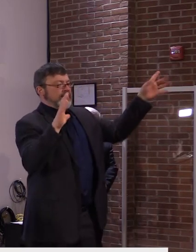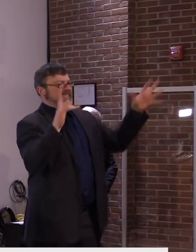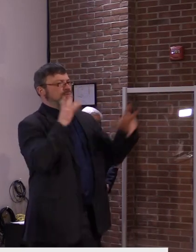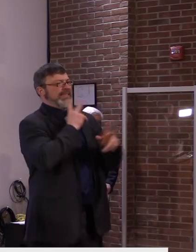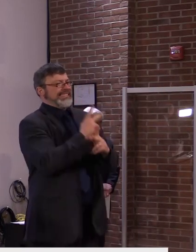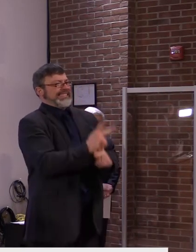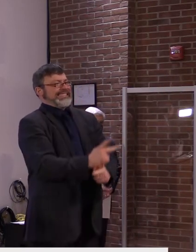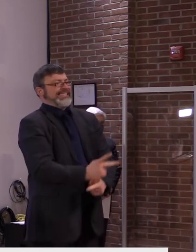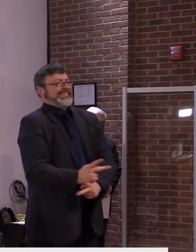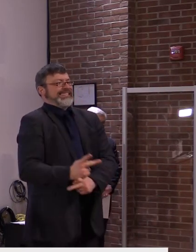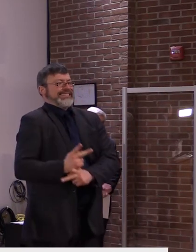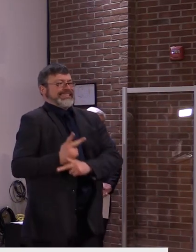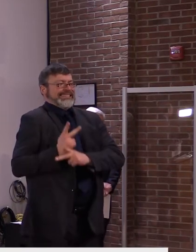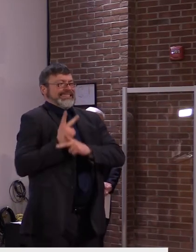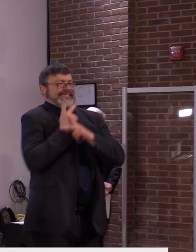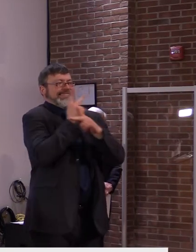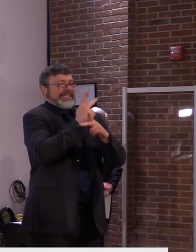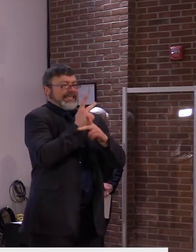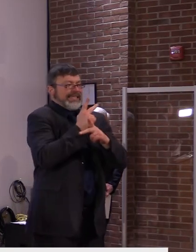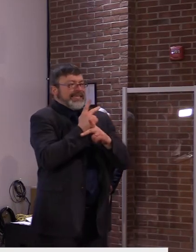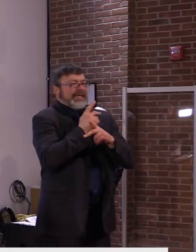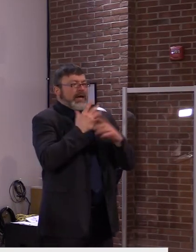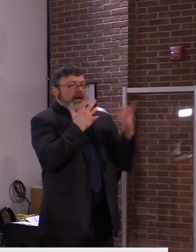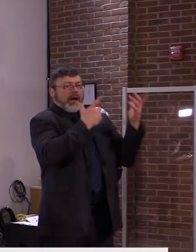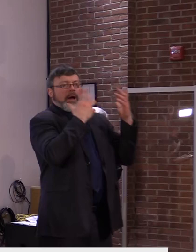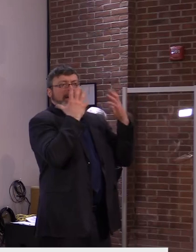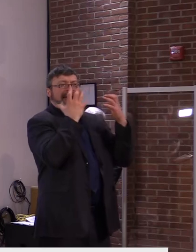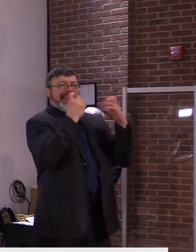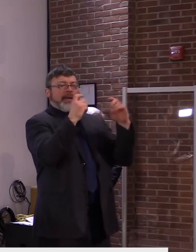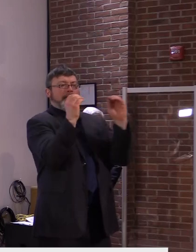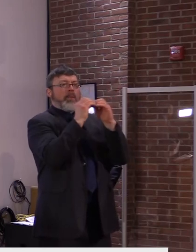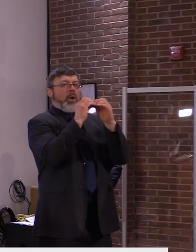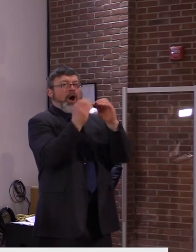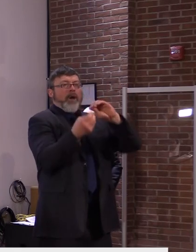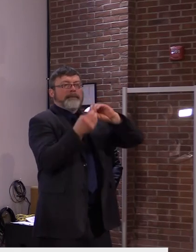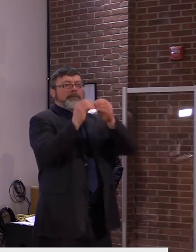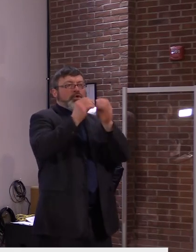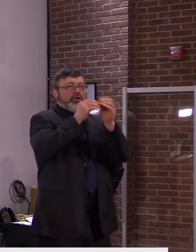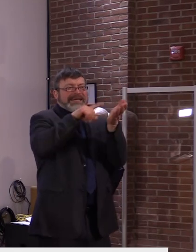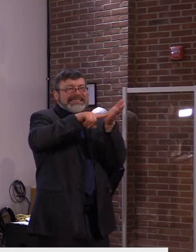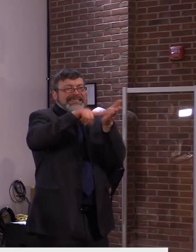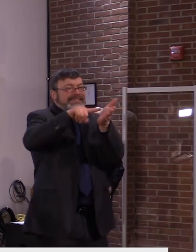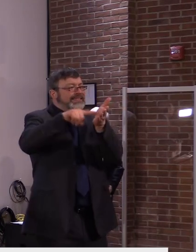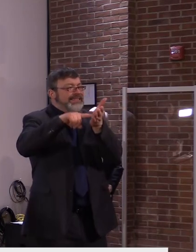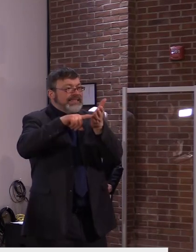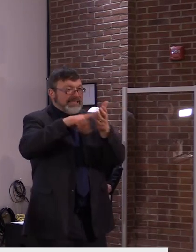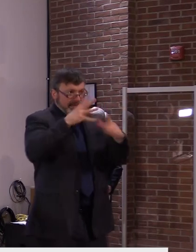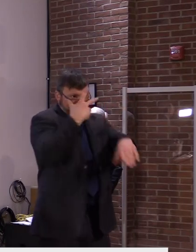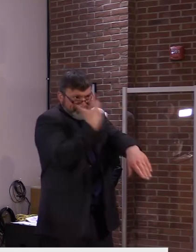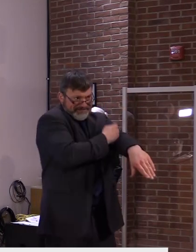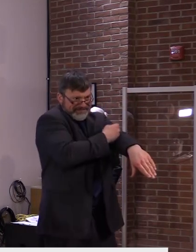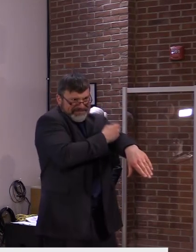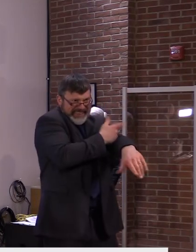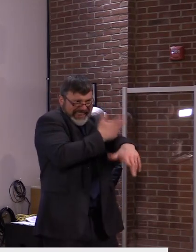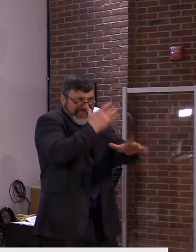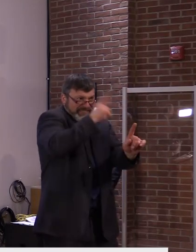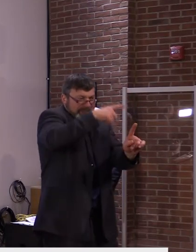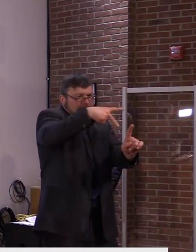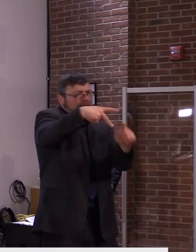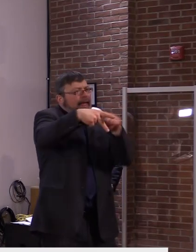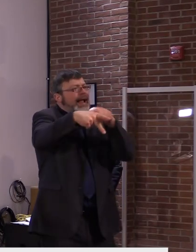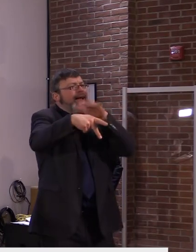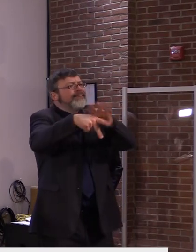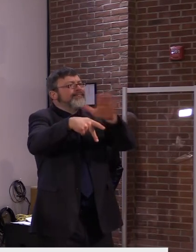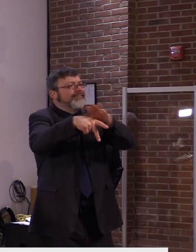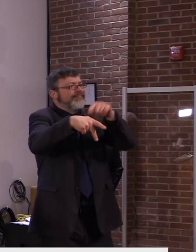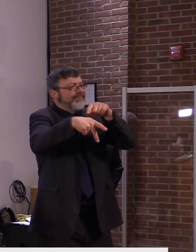data because all of the people in the vaccine trials continue to be followed over time, and they recognize